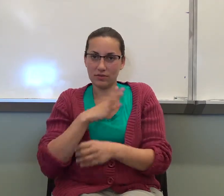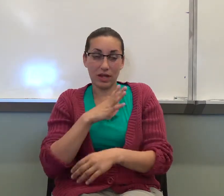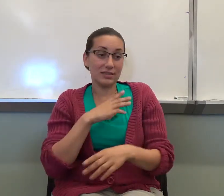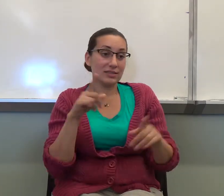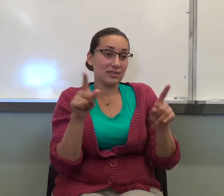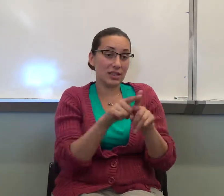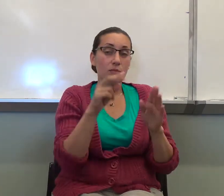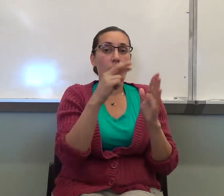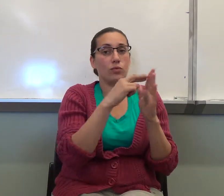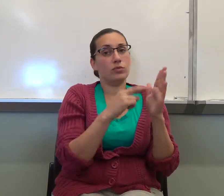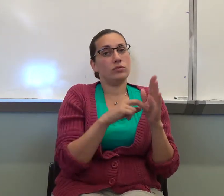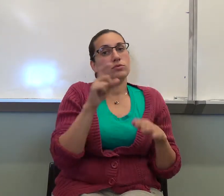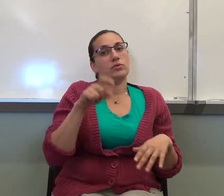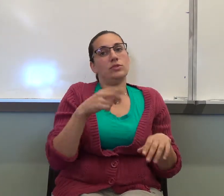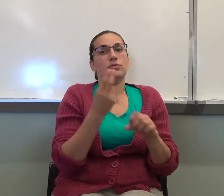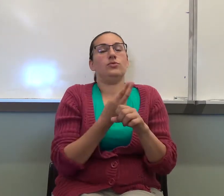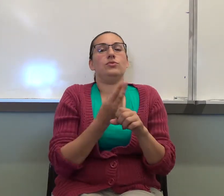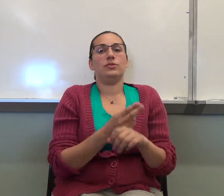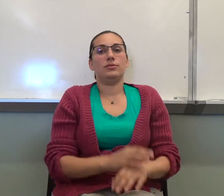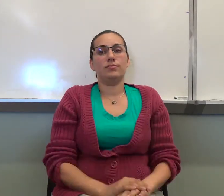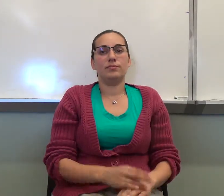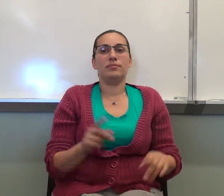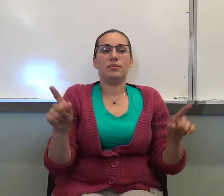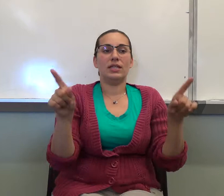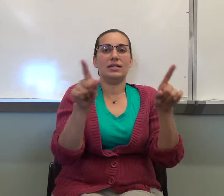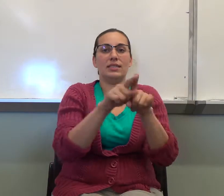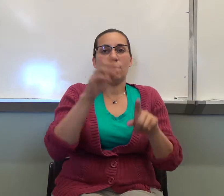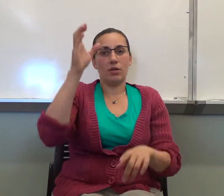concept. It's a sorting concept.